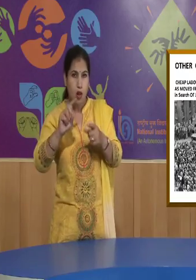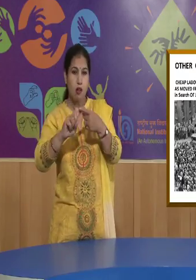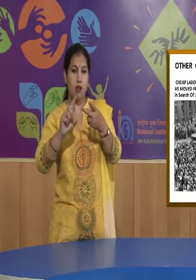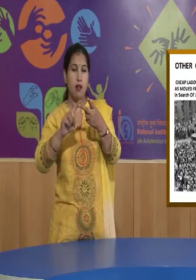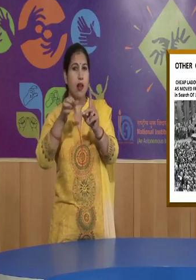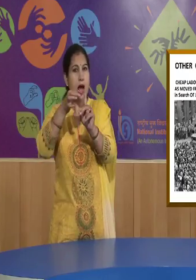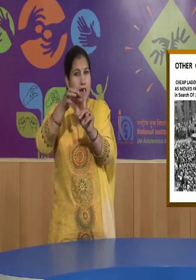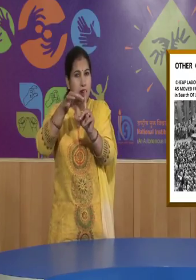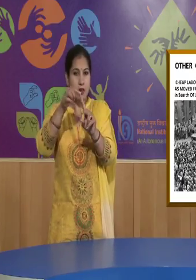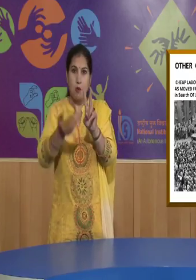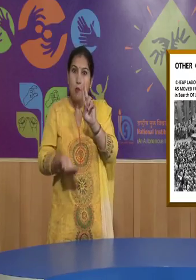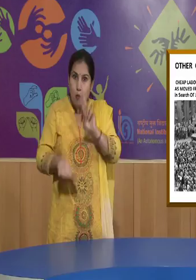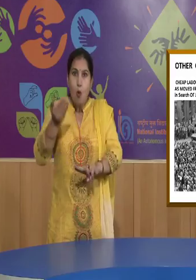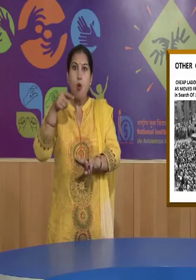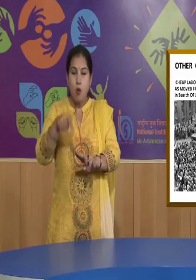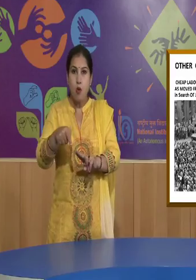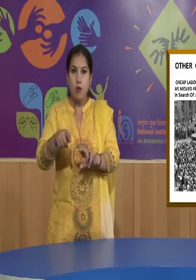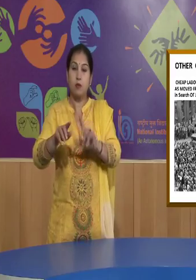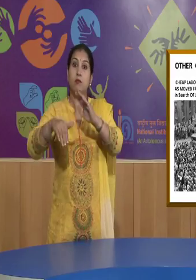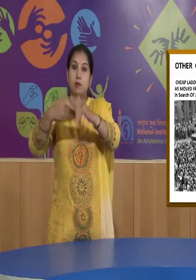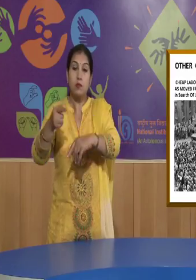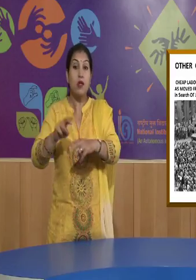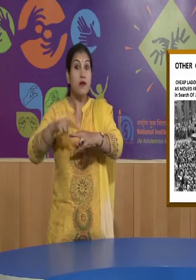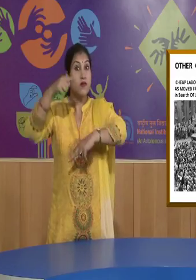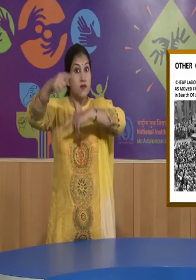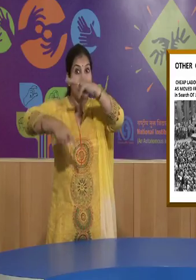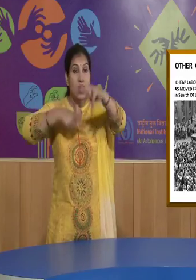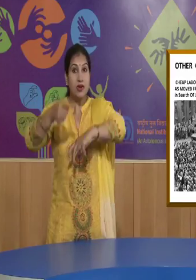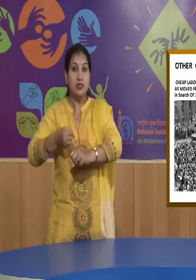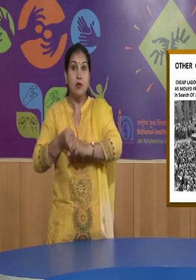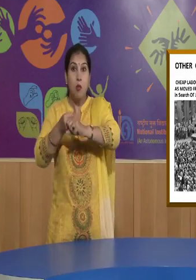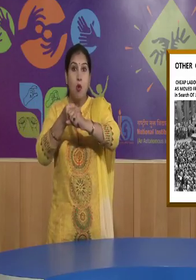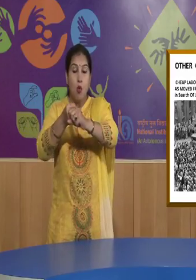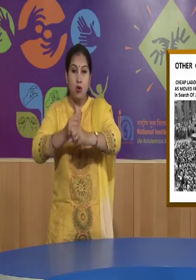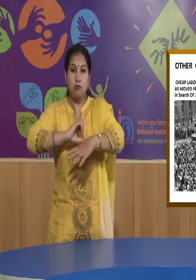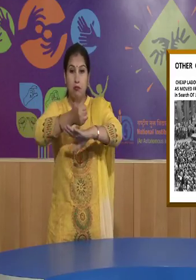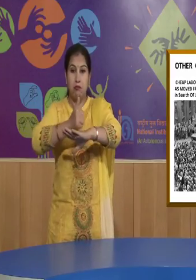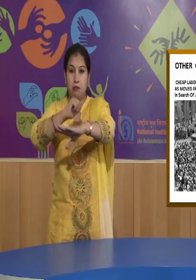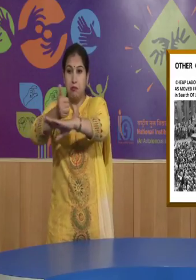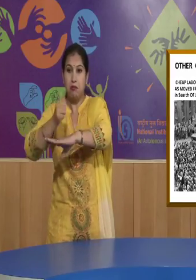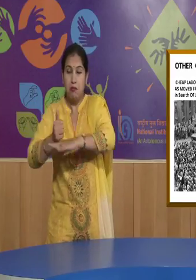which proved very helpful in its rapid industrial development?